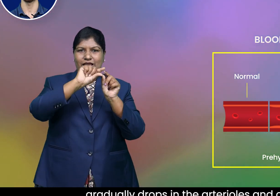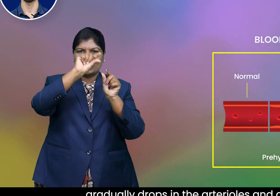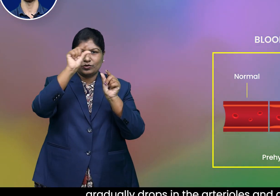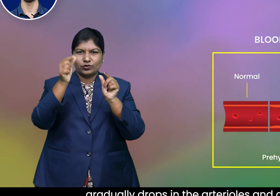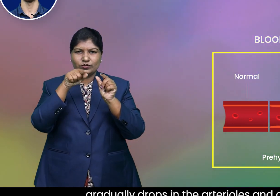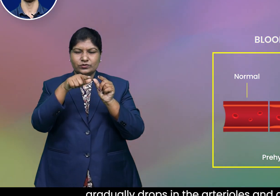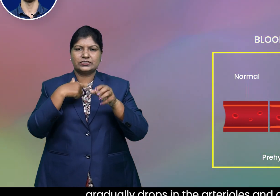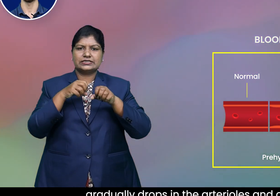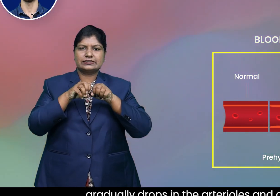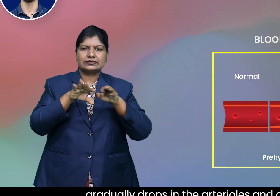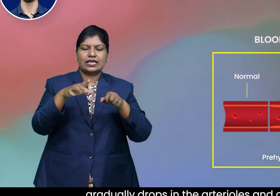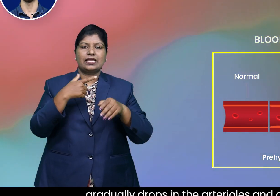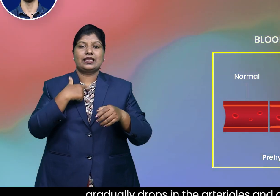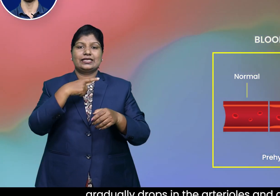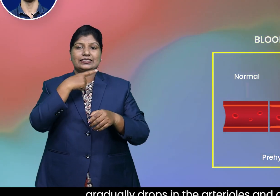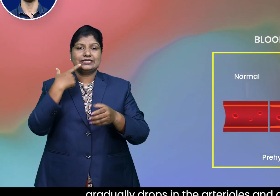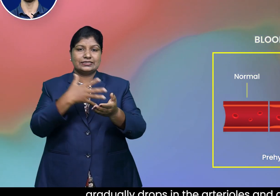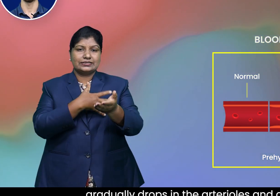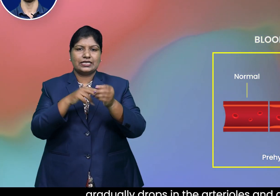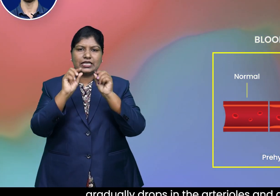capillaries.